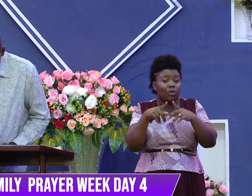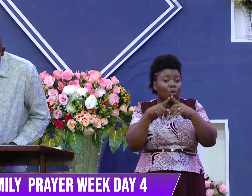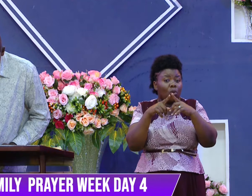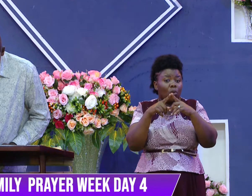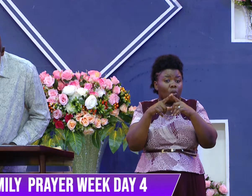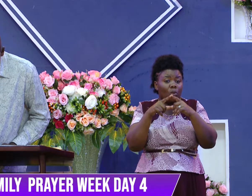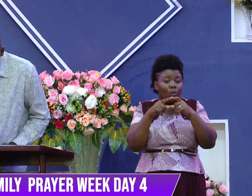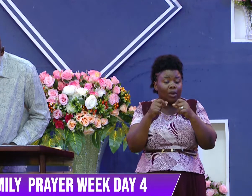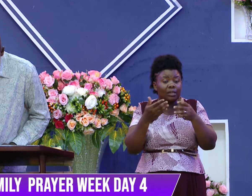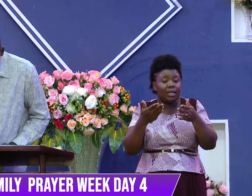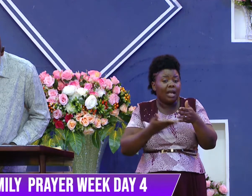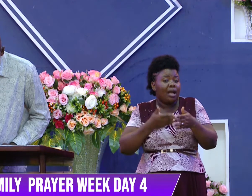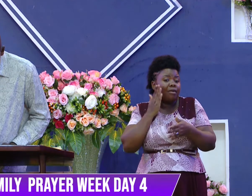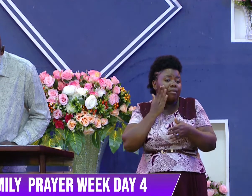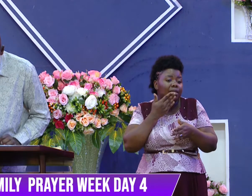grace.